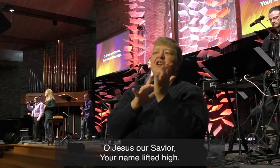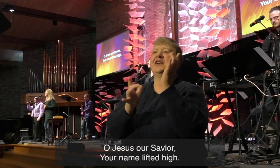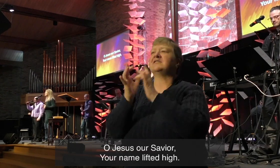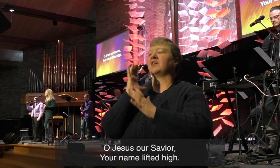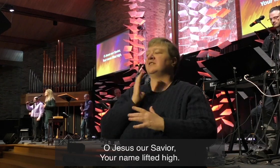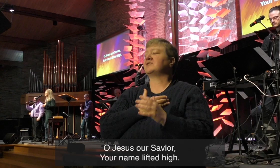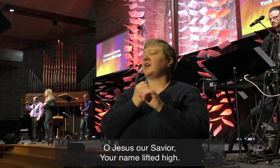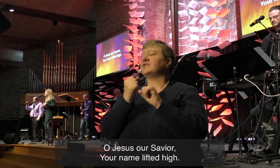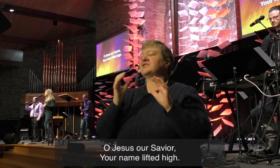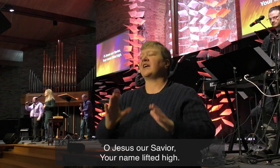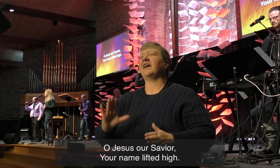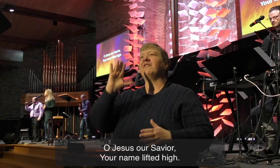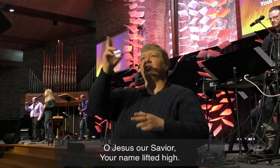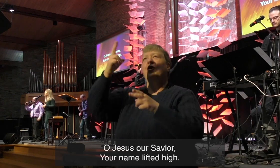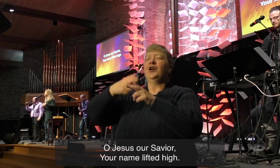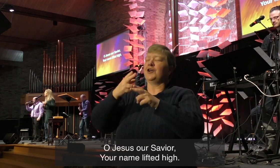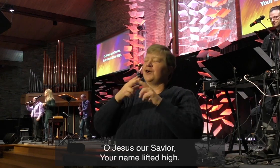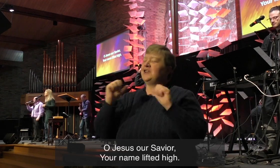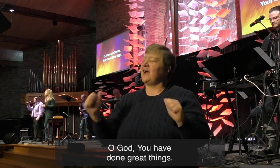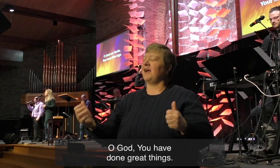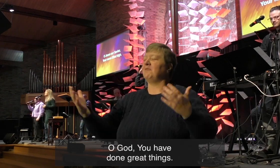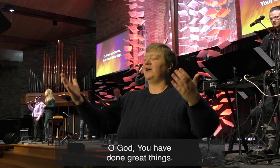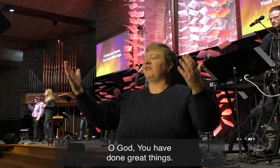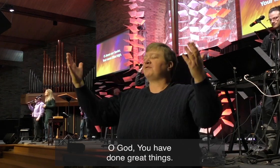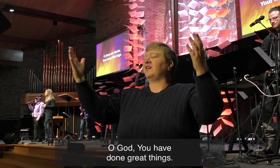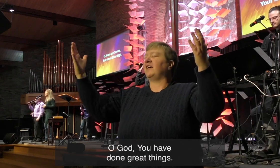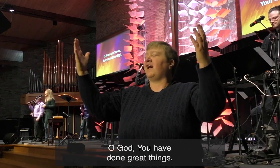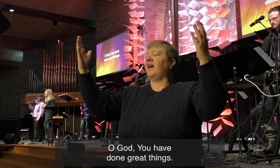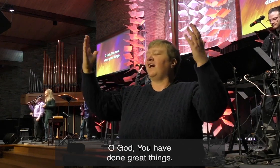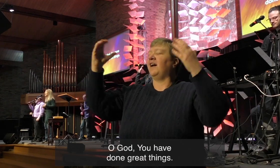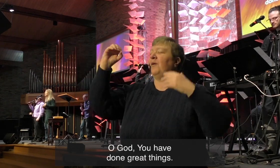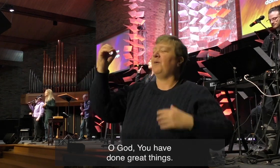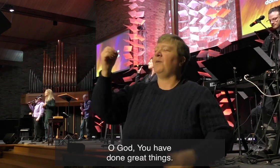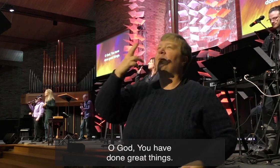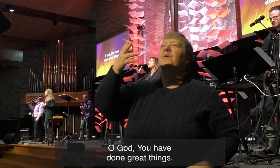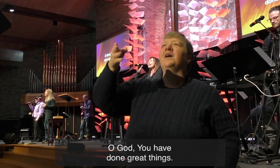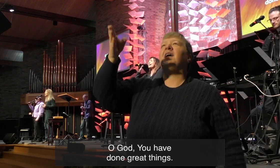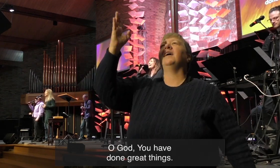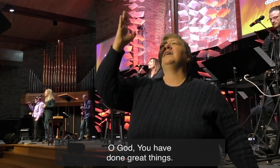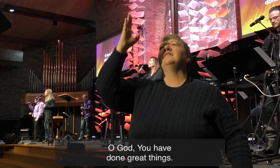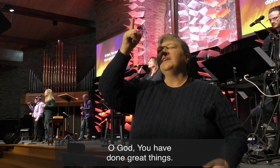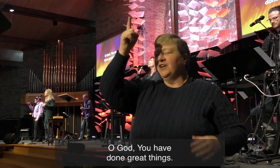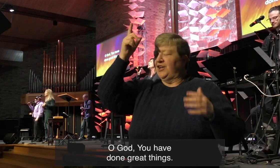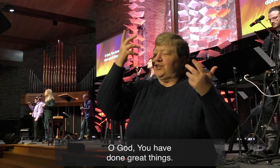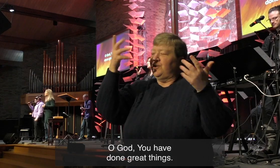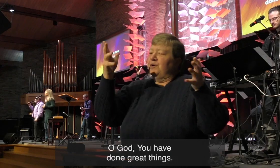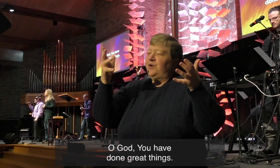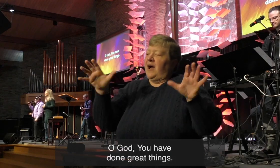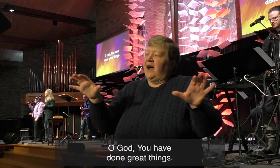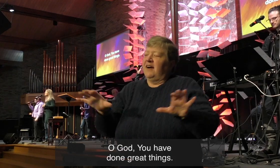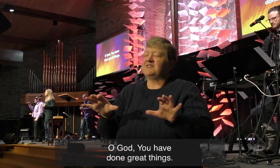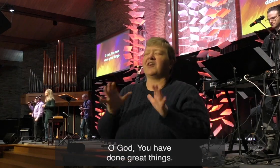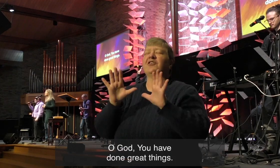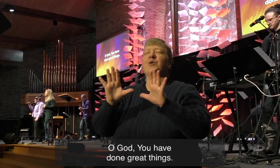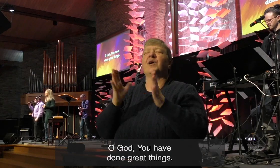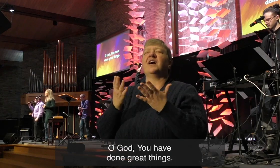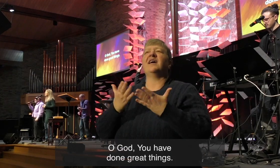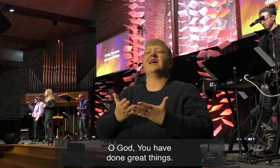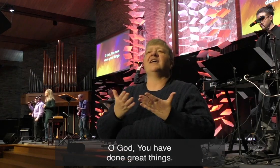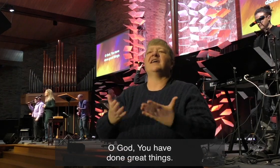Oh Jesus, our Savior, your name lifted high. Oh God, you have